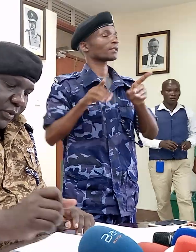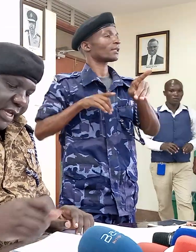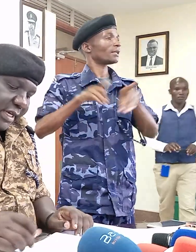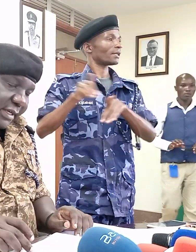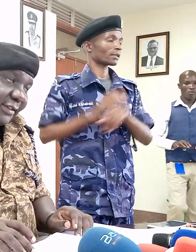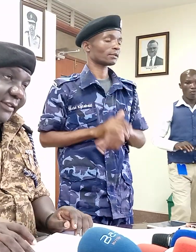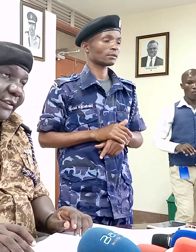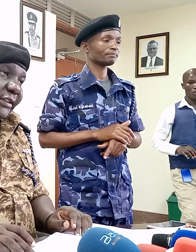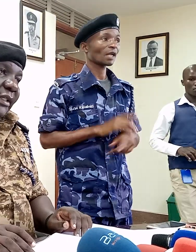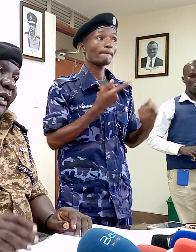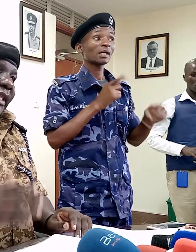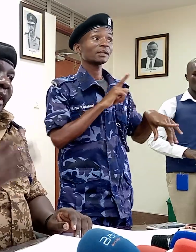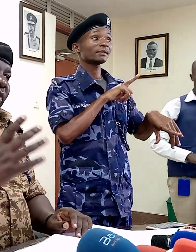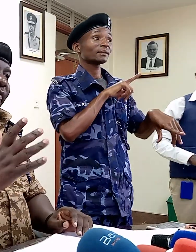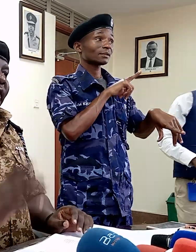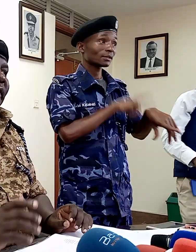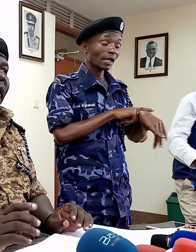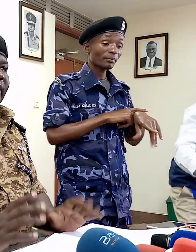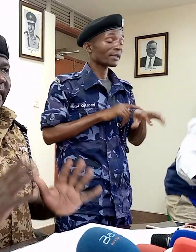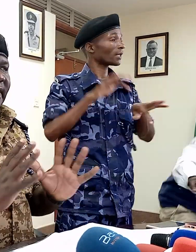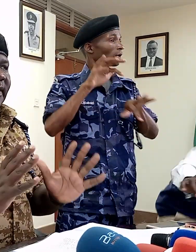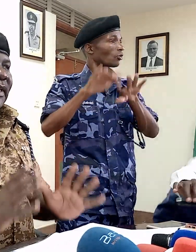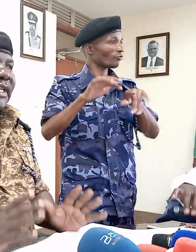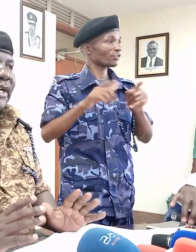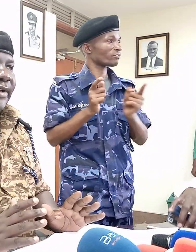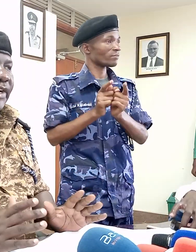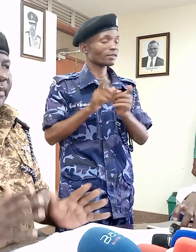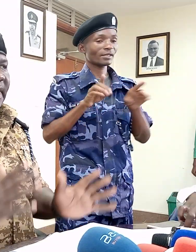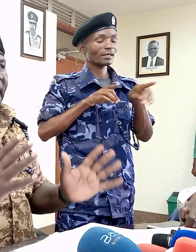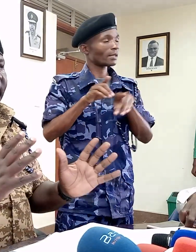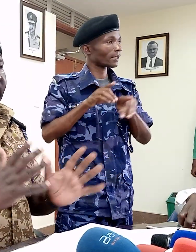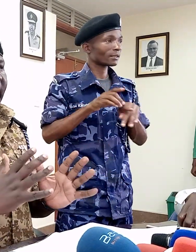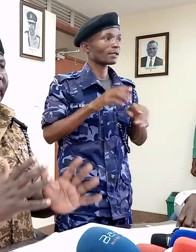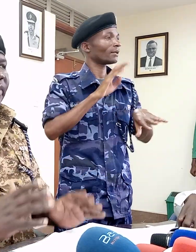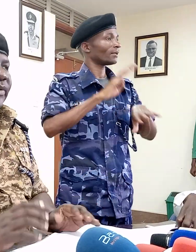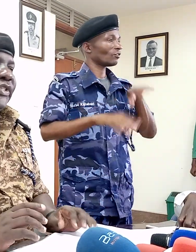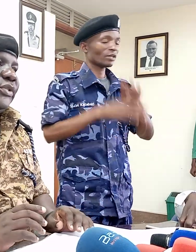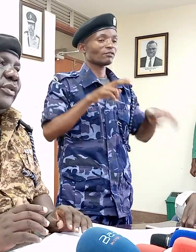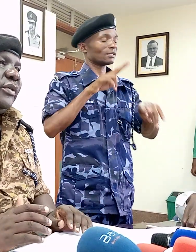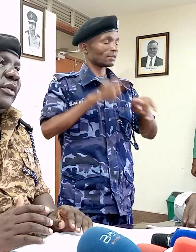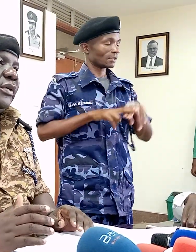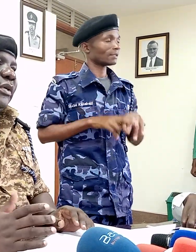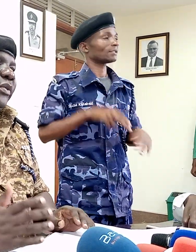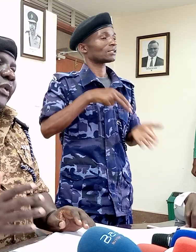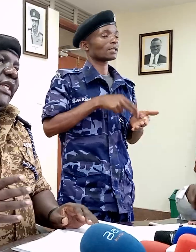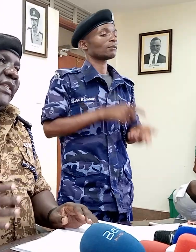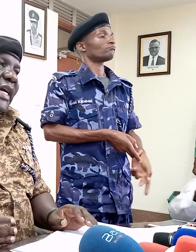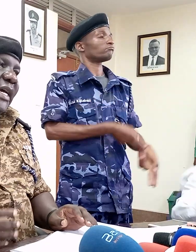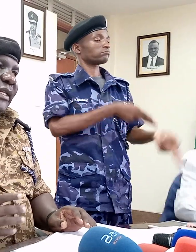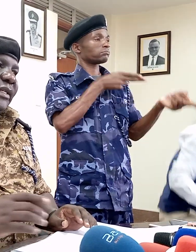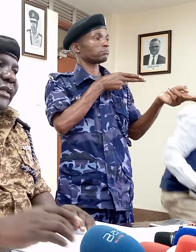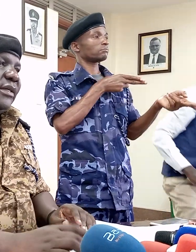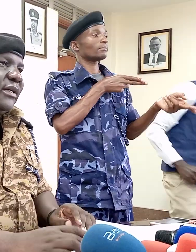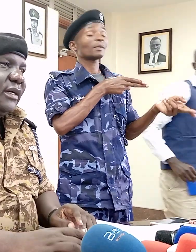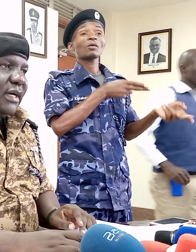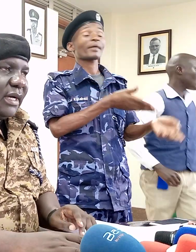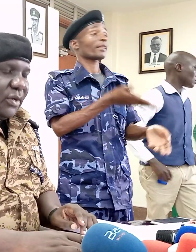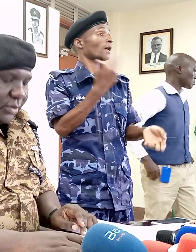But while in the office, he even didn't sit down. He remained in a standing position with his hand